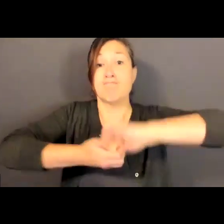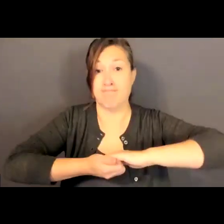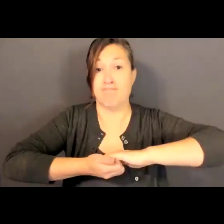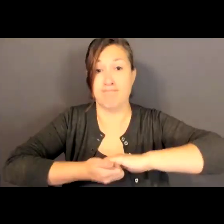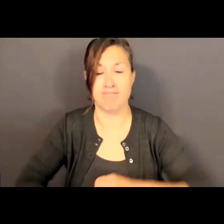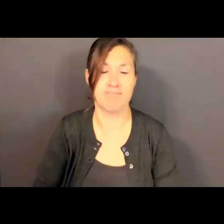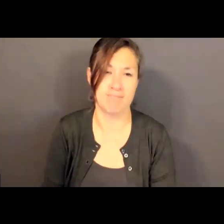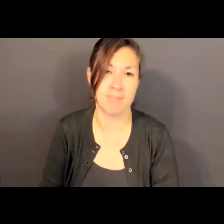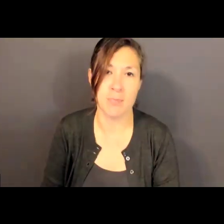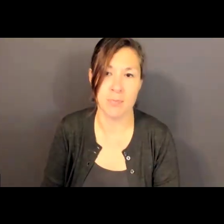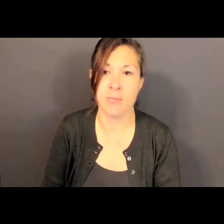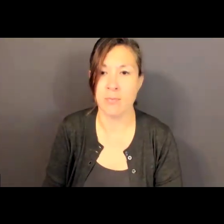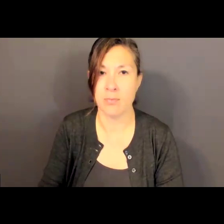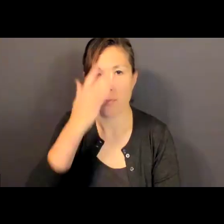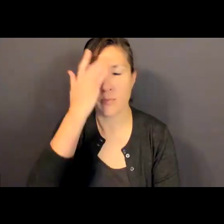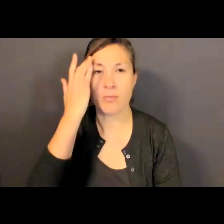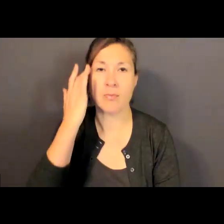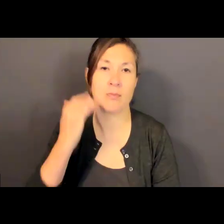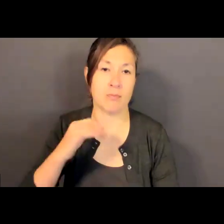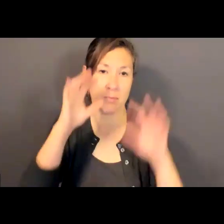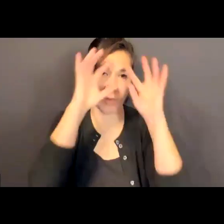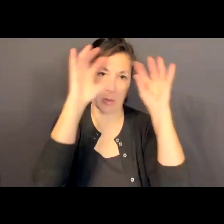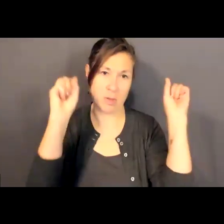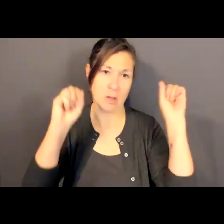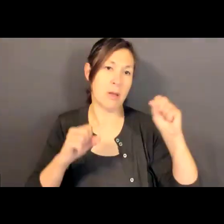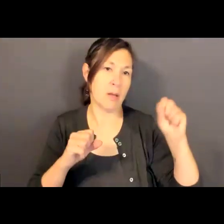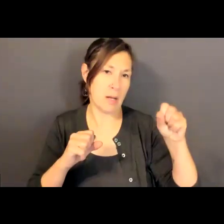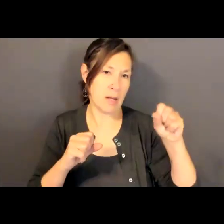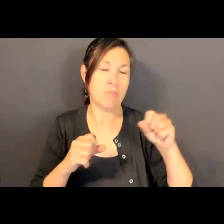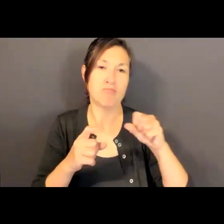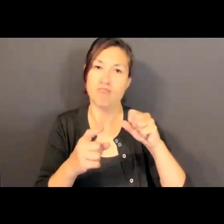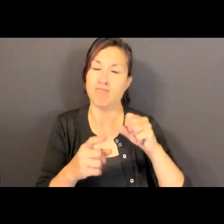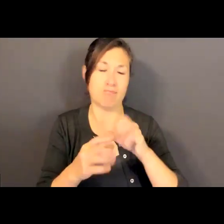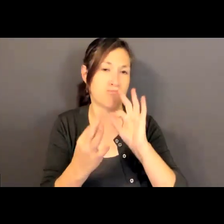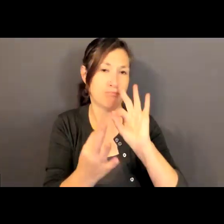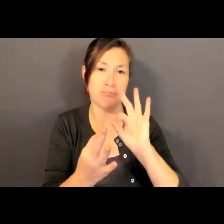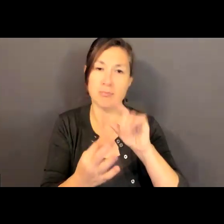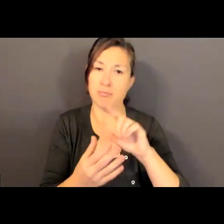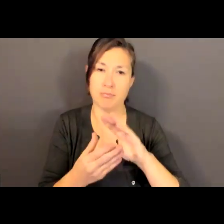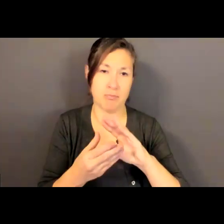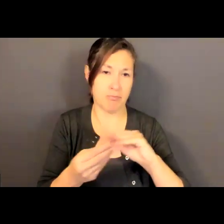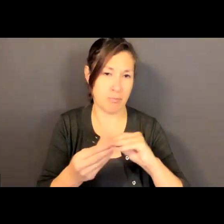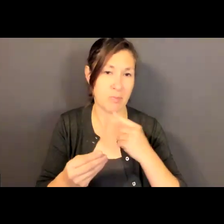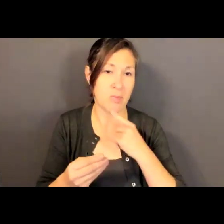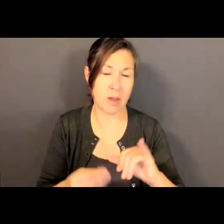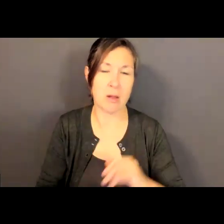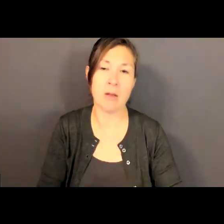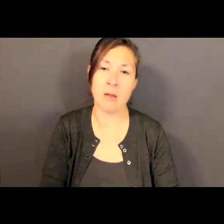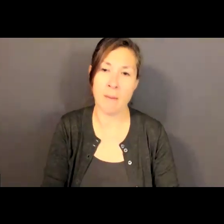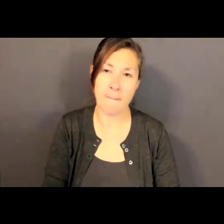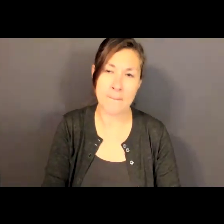work. Yeah, I think that's well said, and I also think, like, we learned something